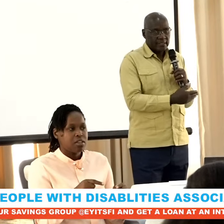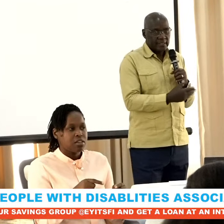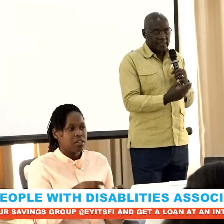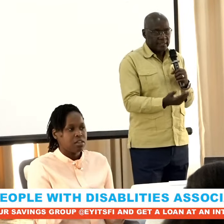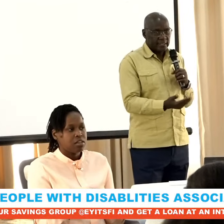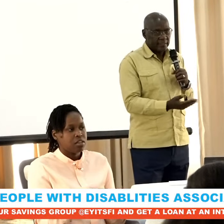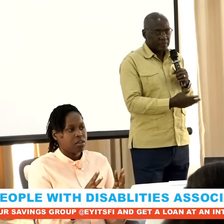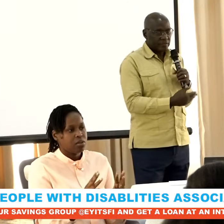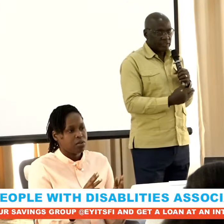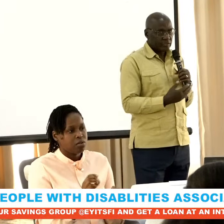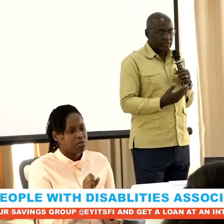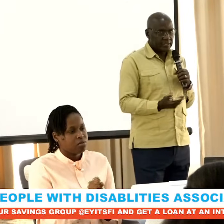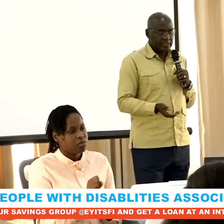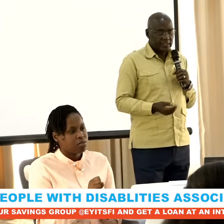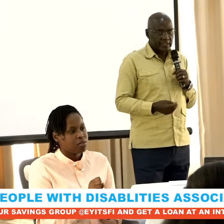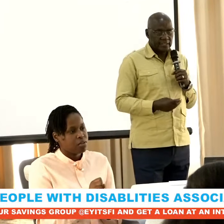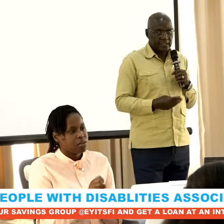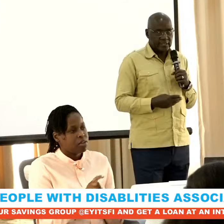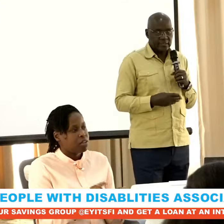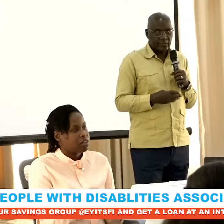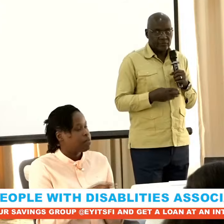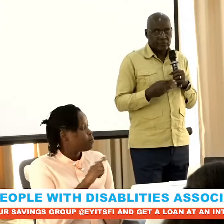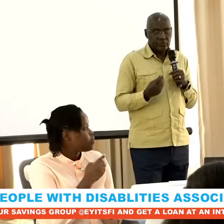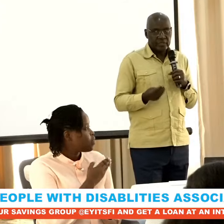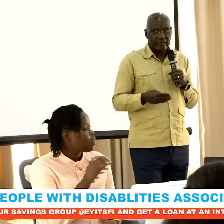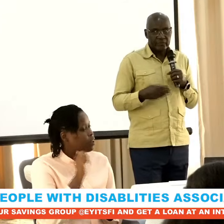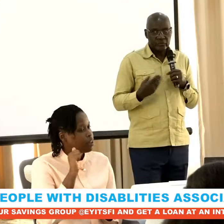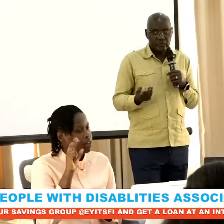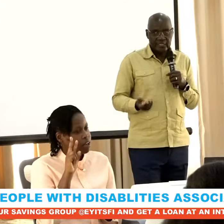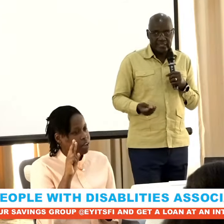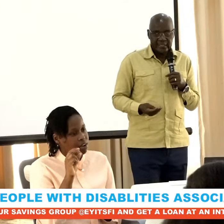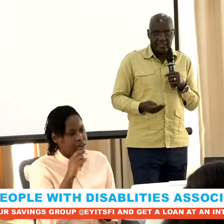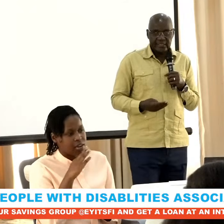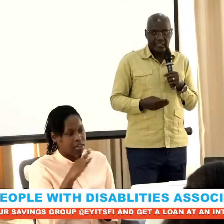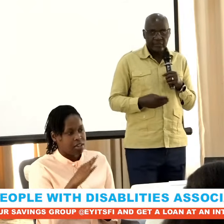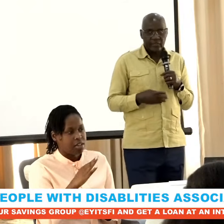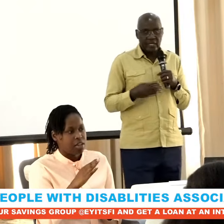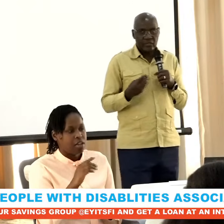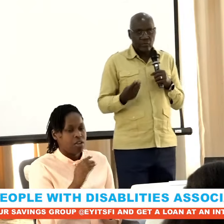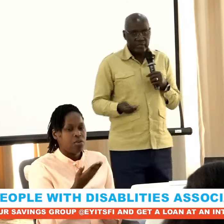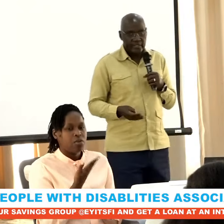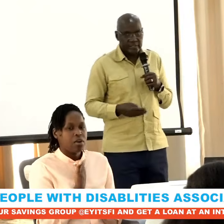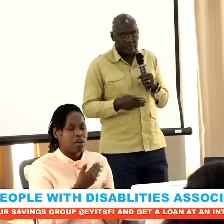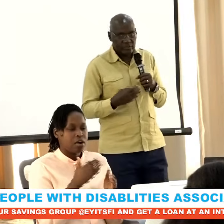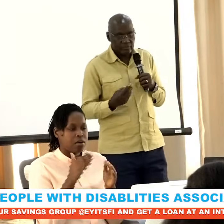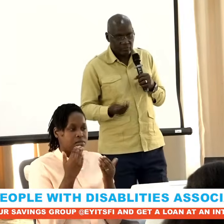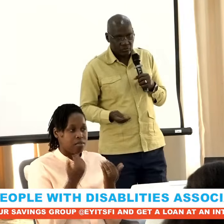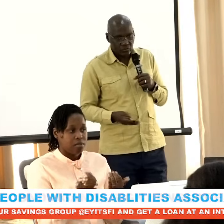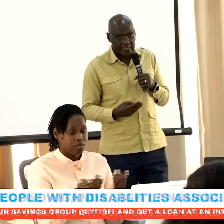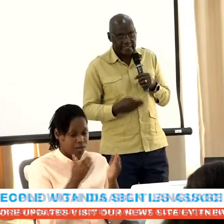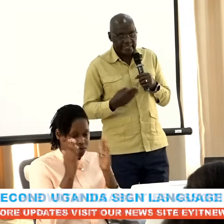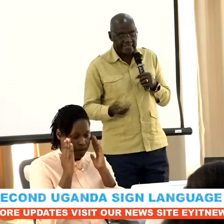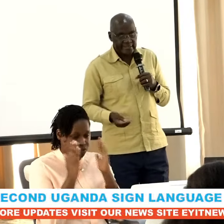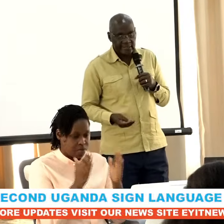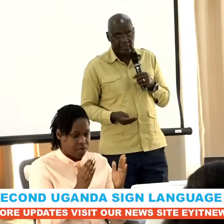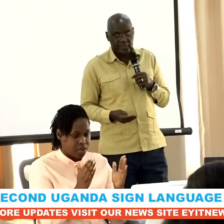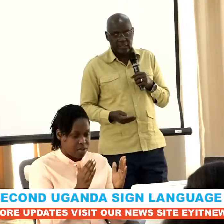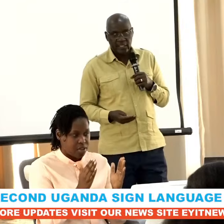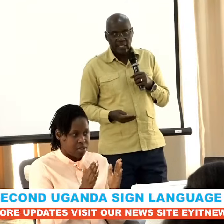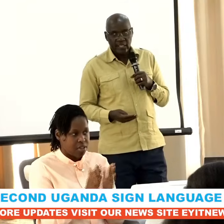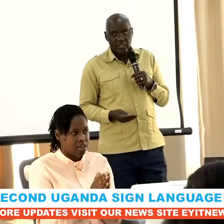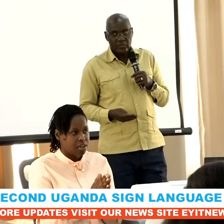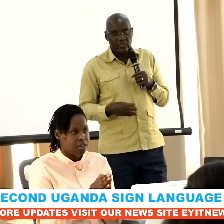And as academic registrar has indicated, of course we have to look at it. How can we structure